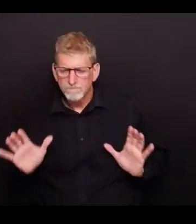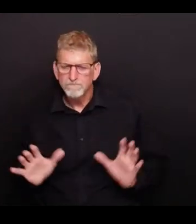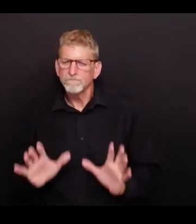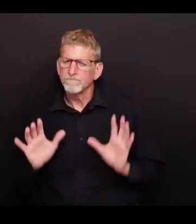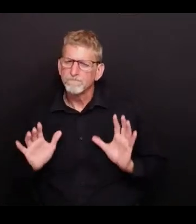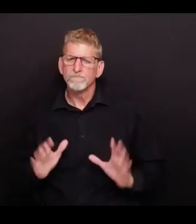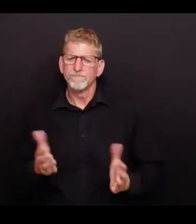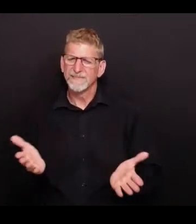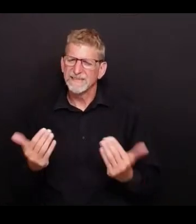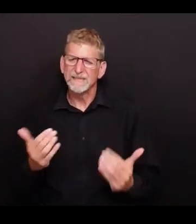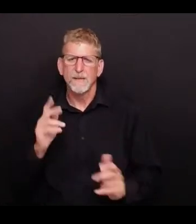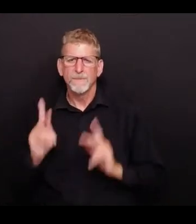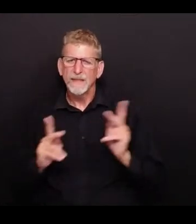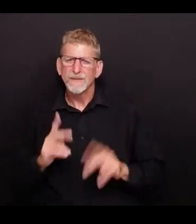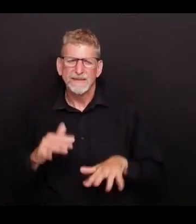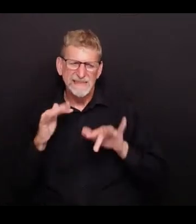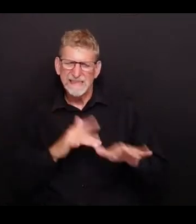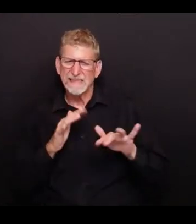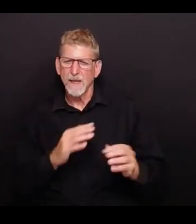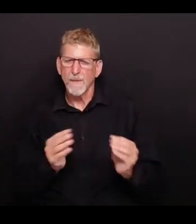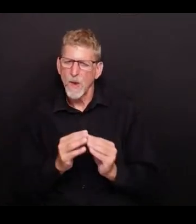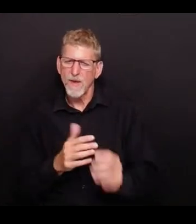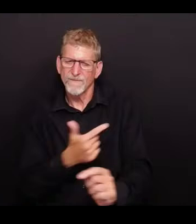them vaccinated.